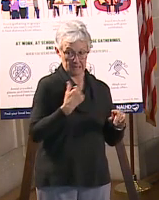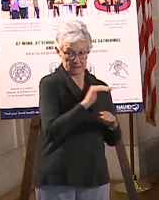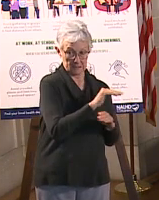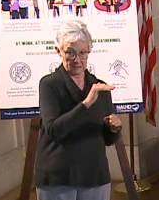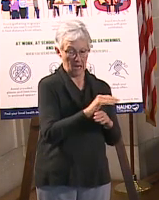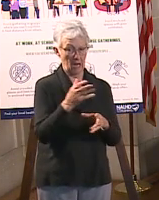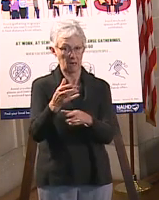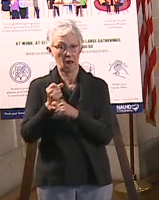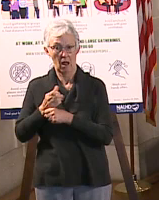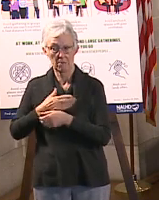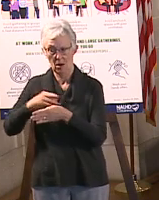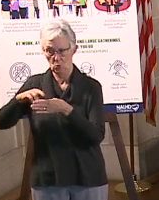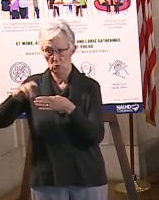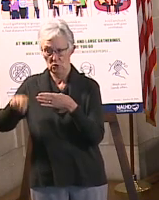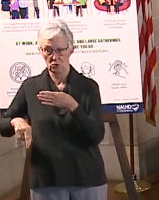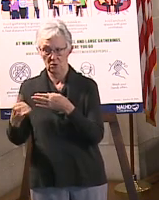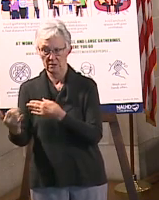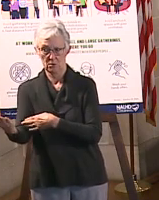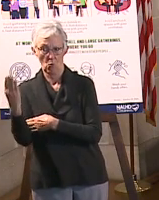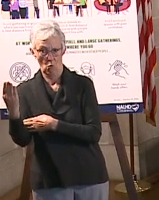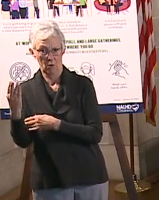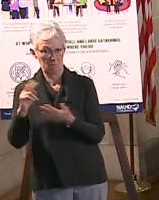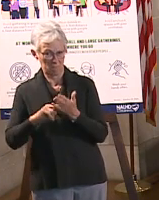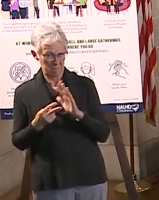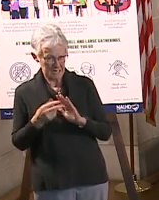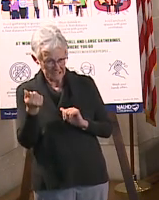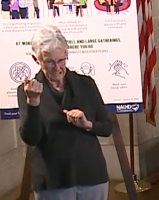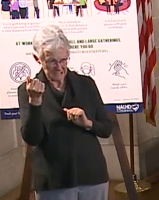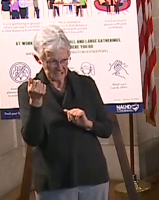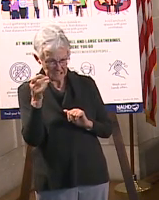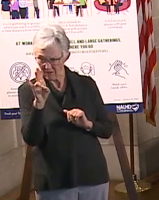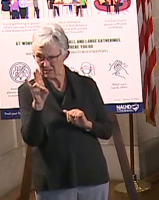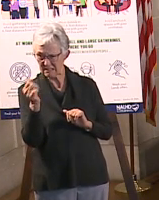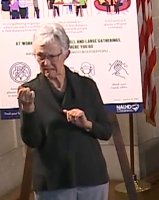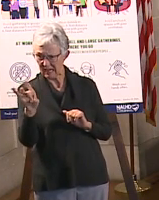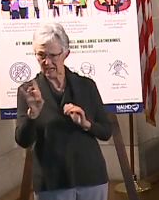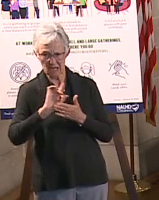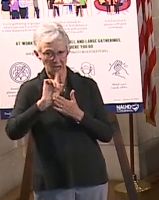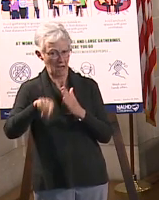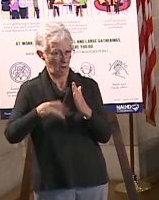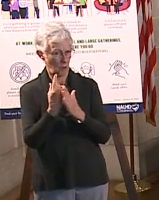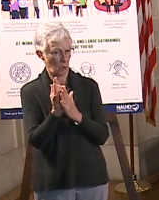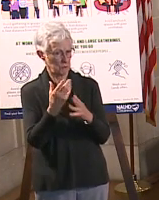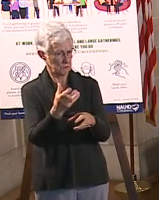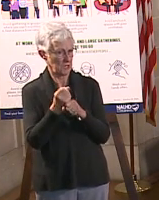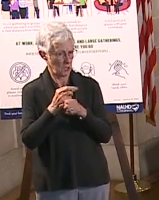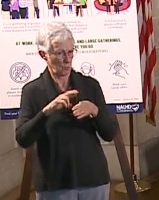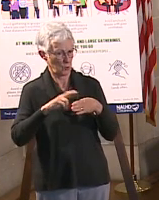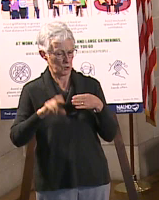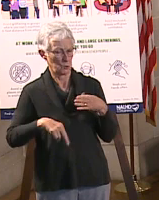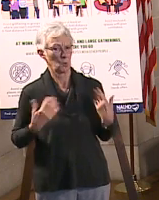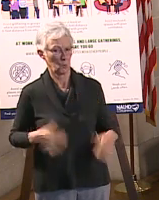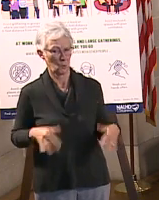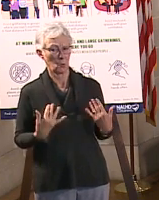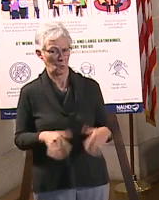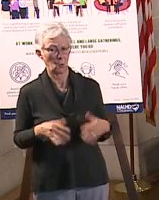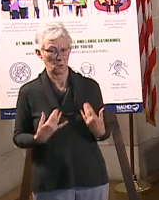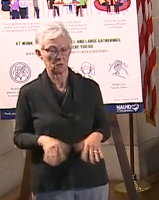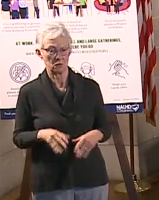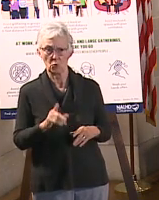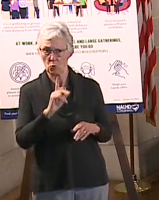turnaround time of about 17 hours, 17, 18 hours. So quick turnaround time right now at Test